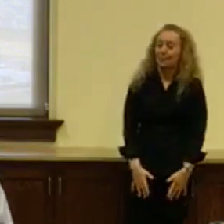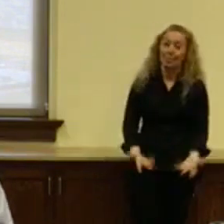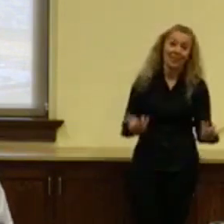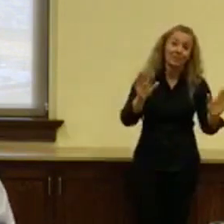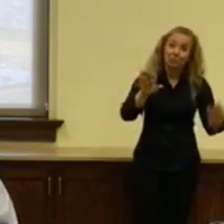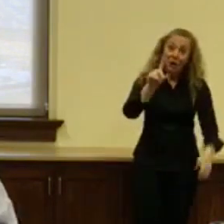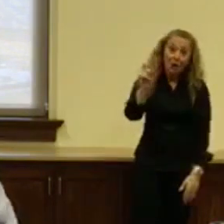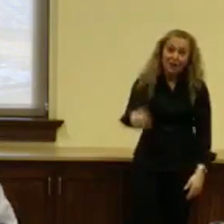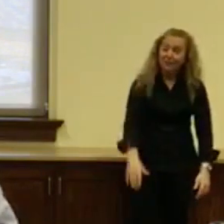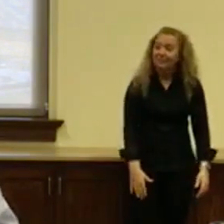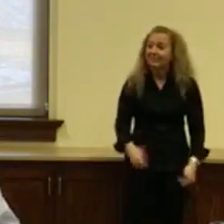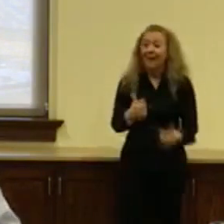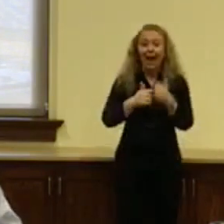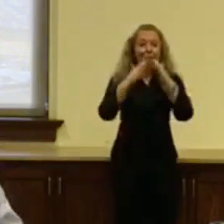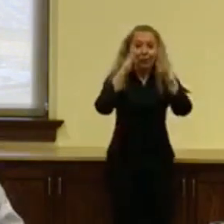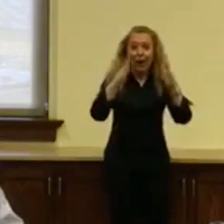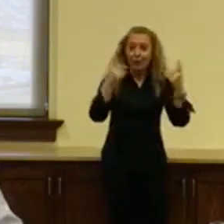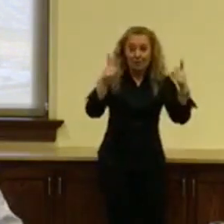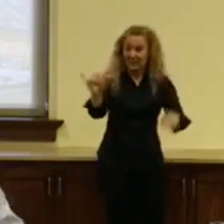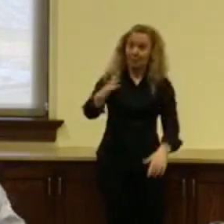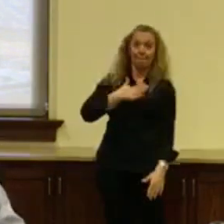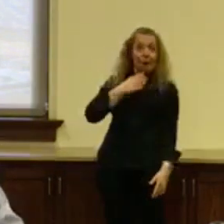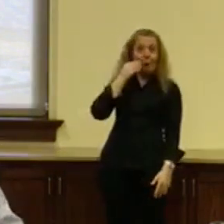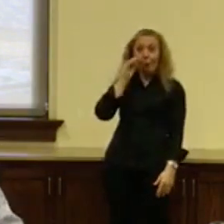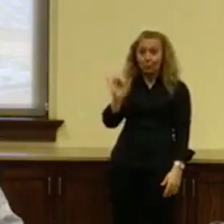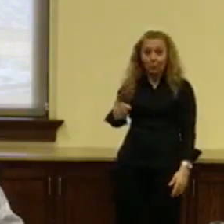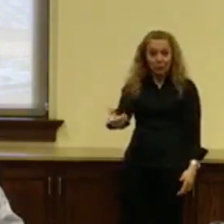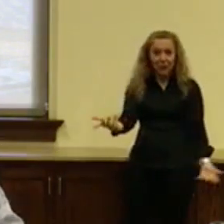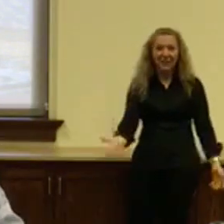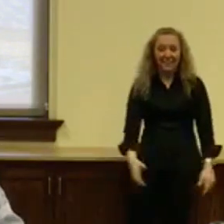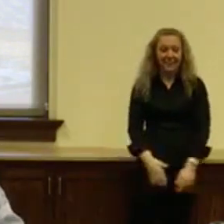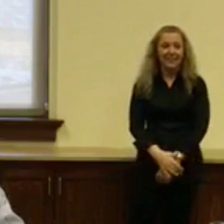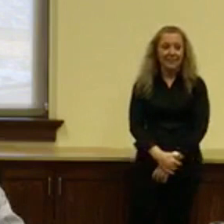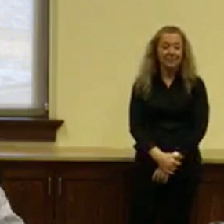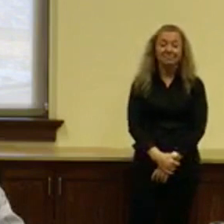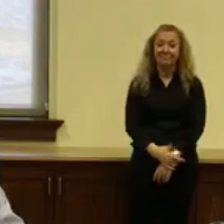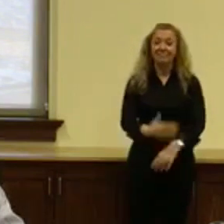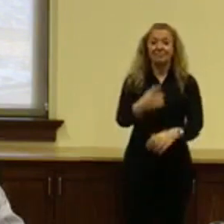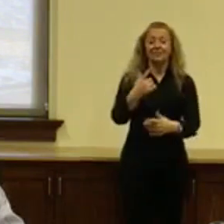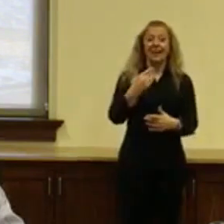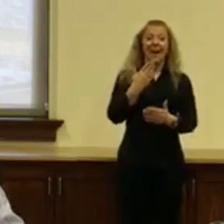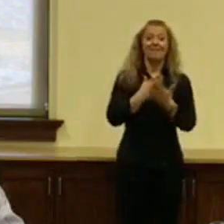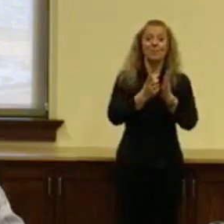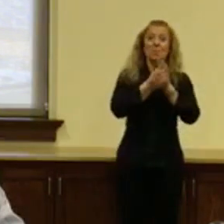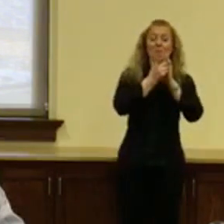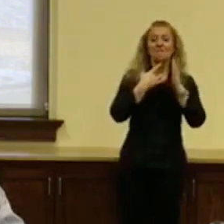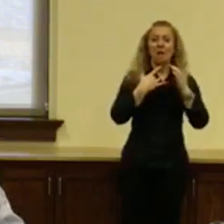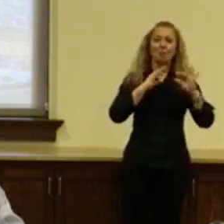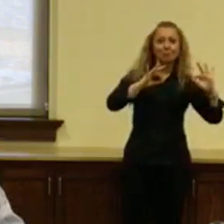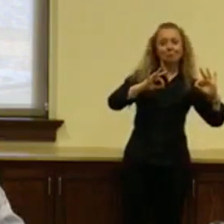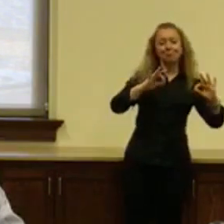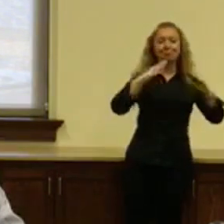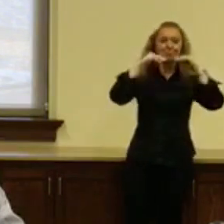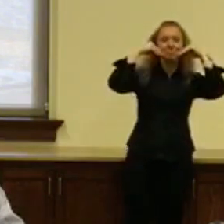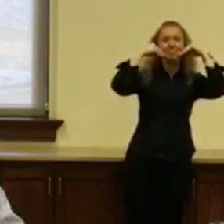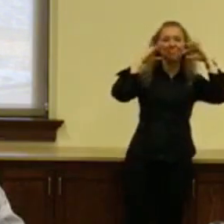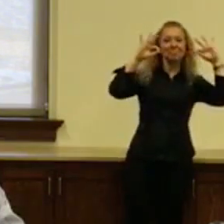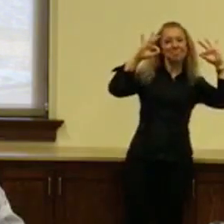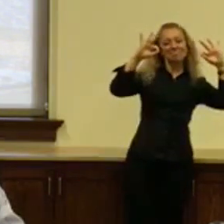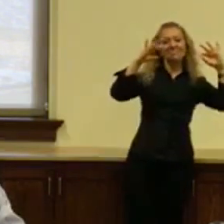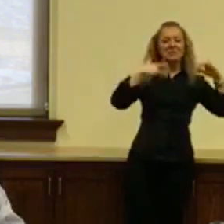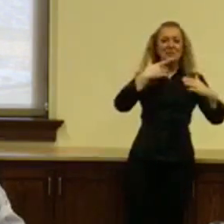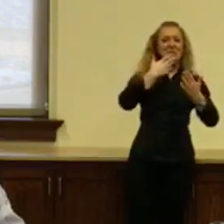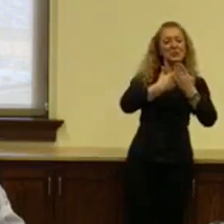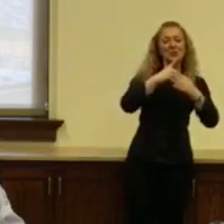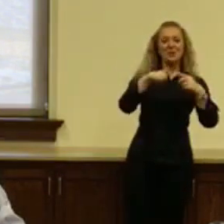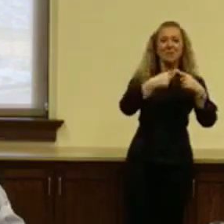it happens in every household, including the Fitzgerald household. I think we have moments in which, we obviously feel good